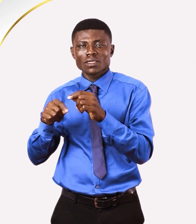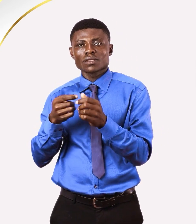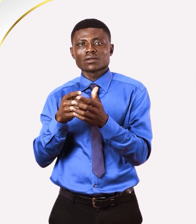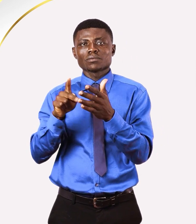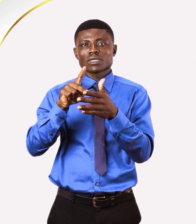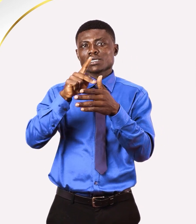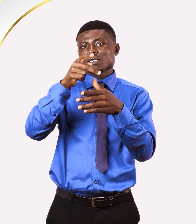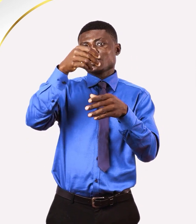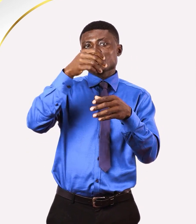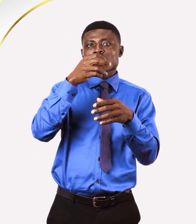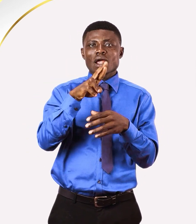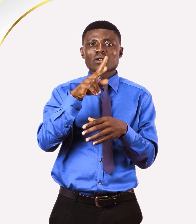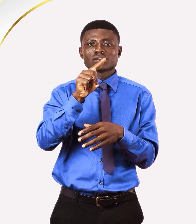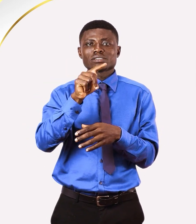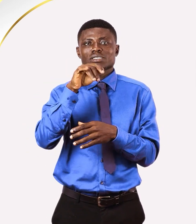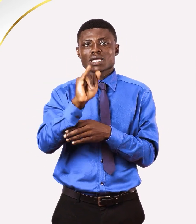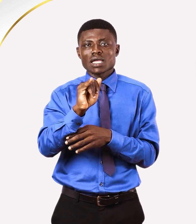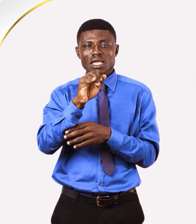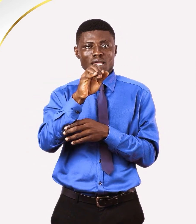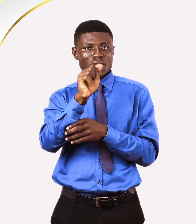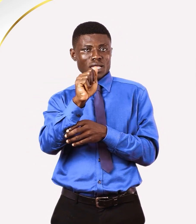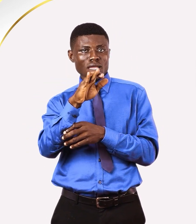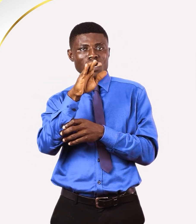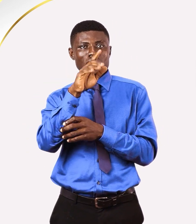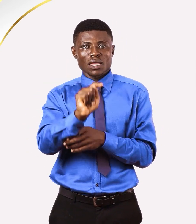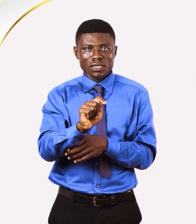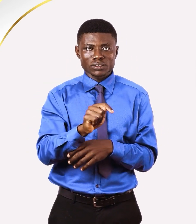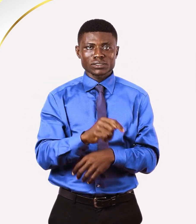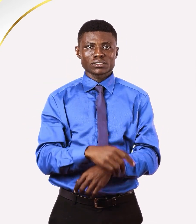Definition. Different parts of the RTI Act